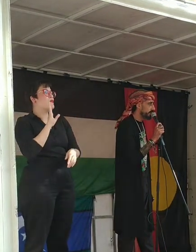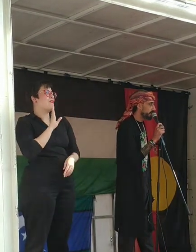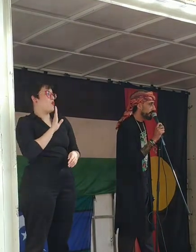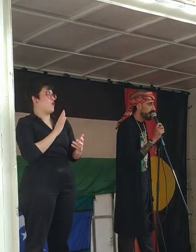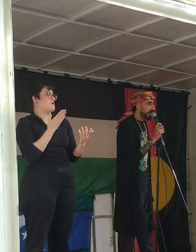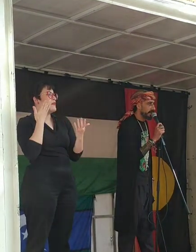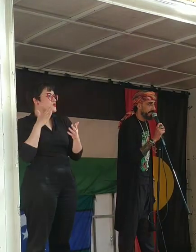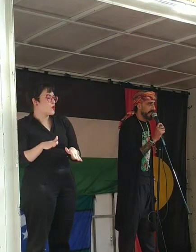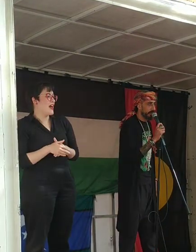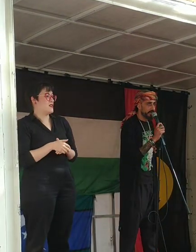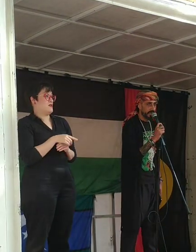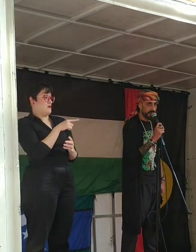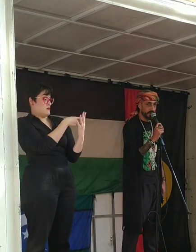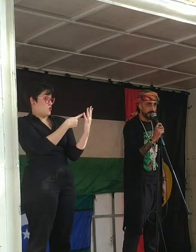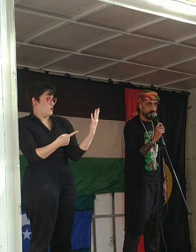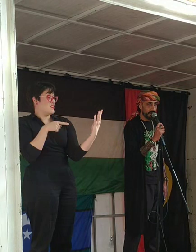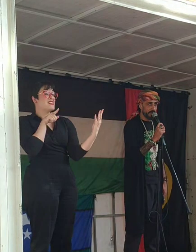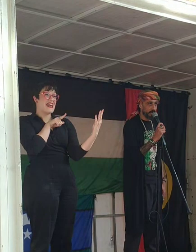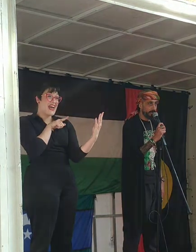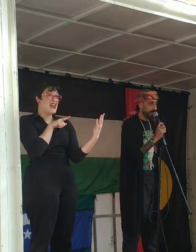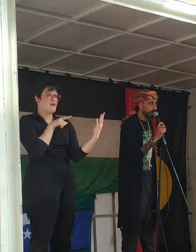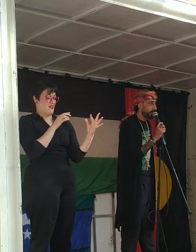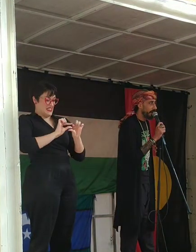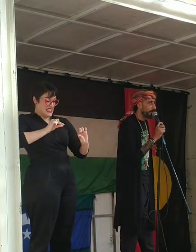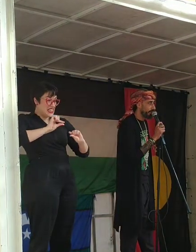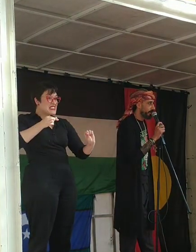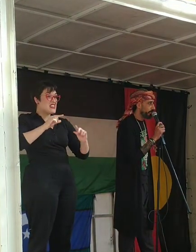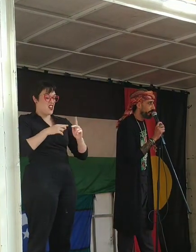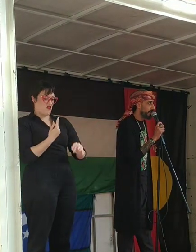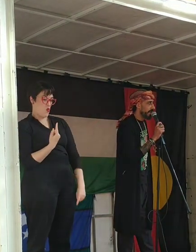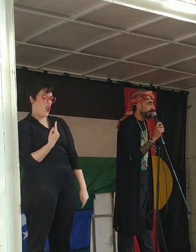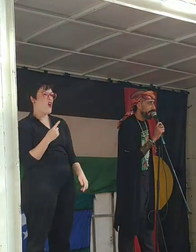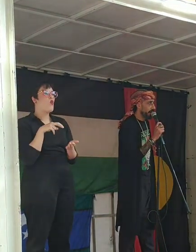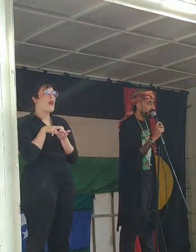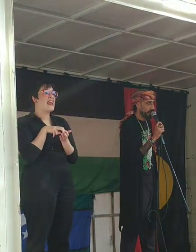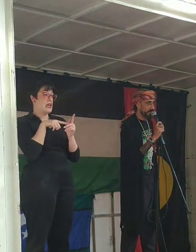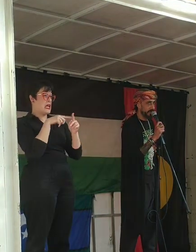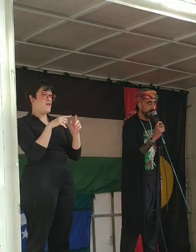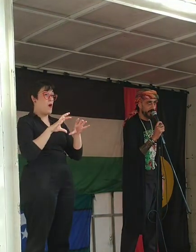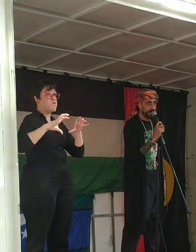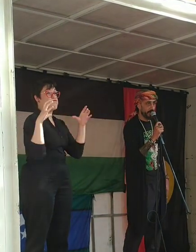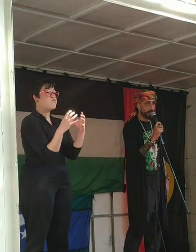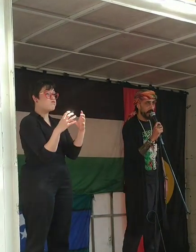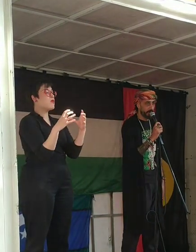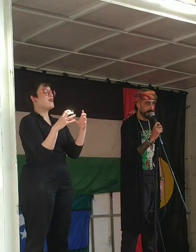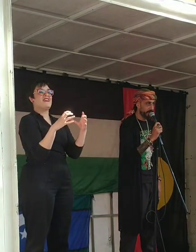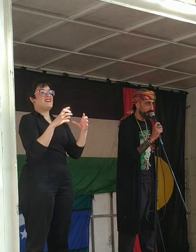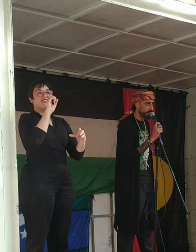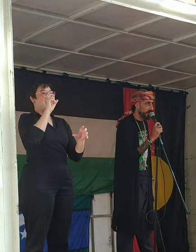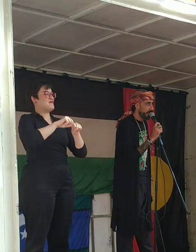those sticks. If they come together, they will become unbreakable. If they are united, they